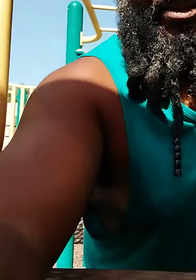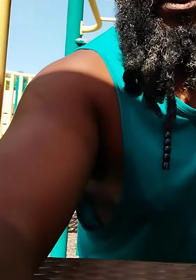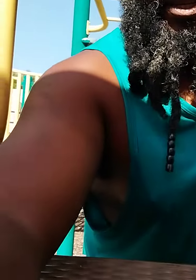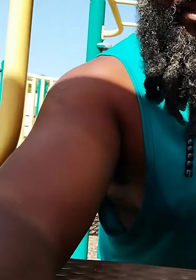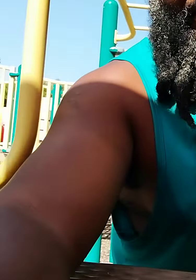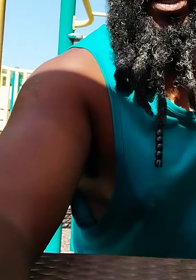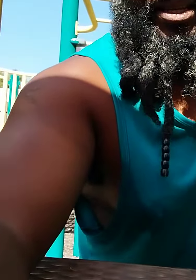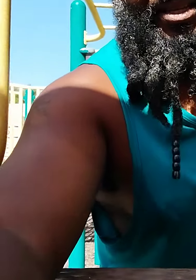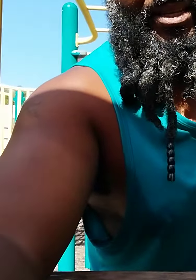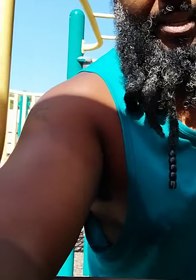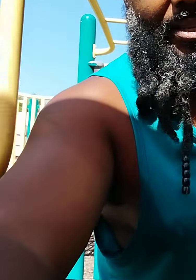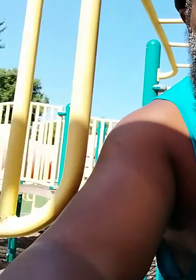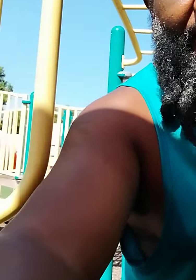Queen.